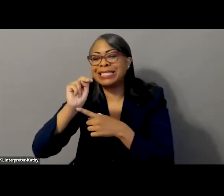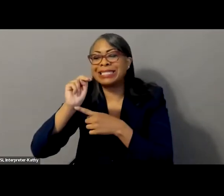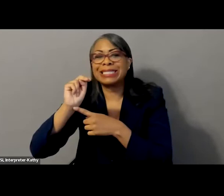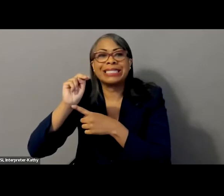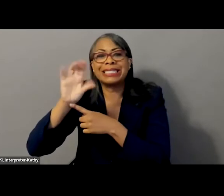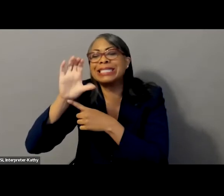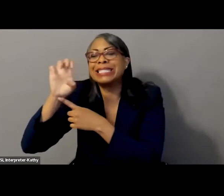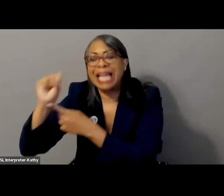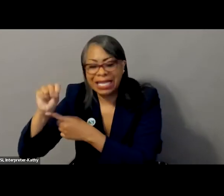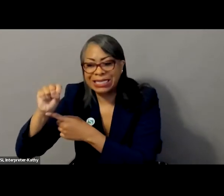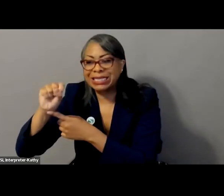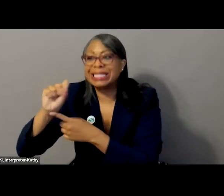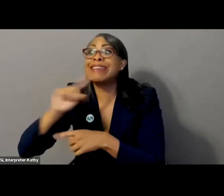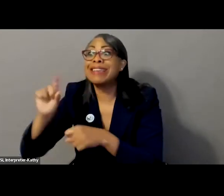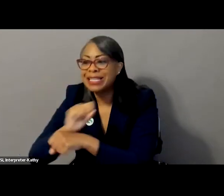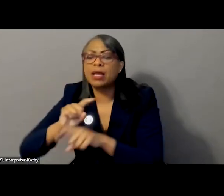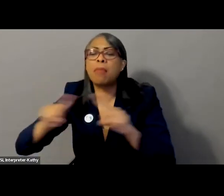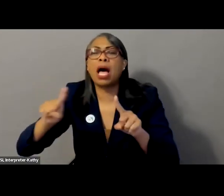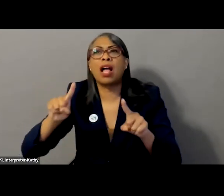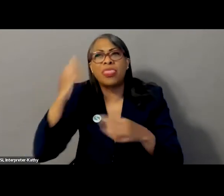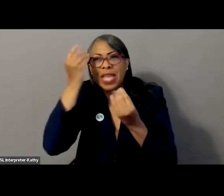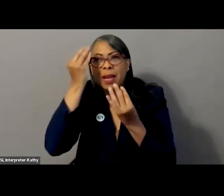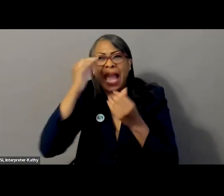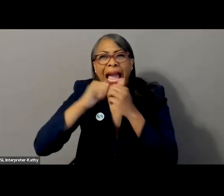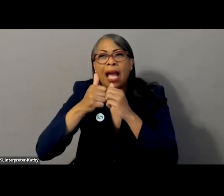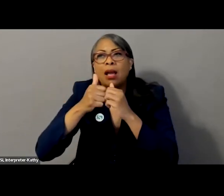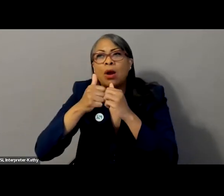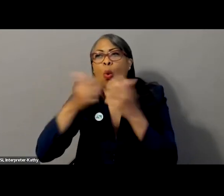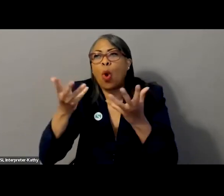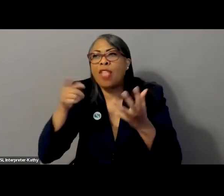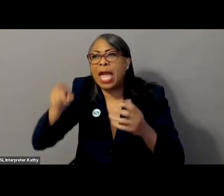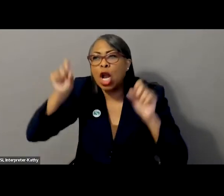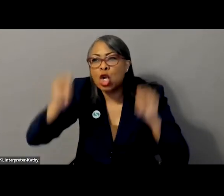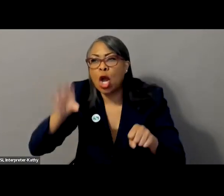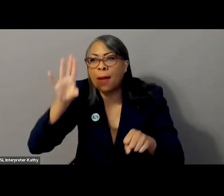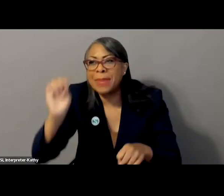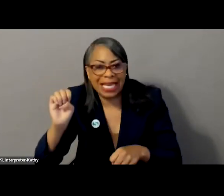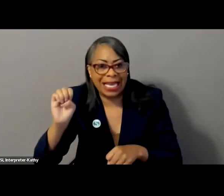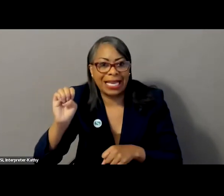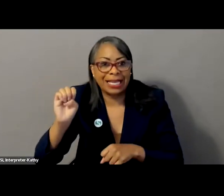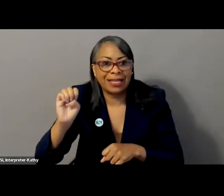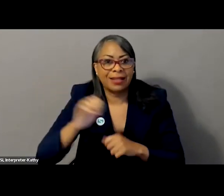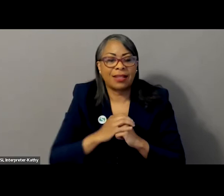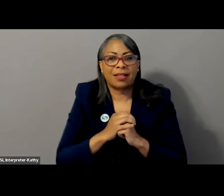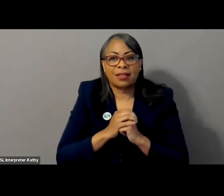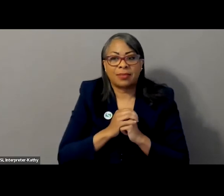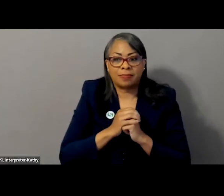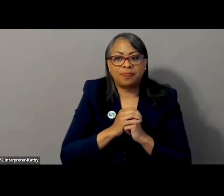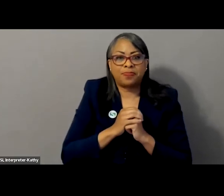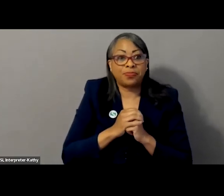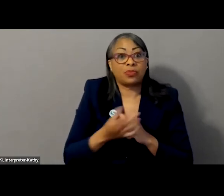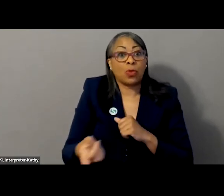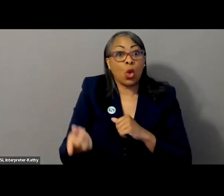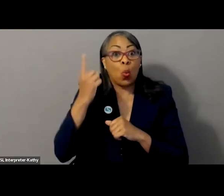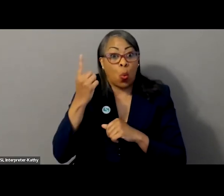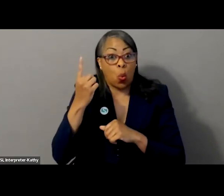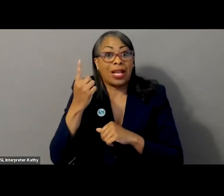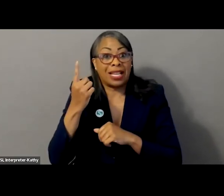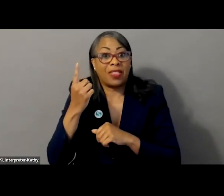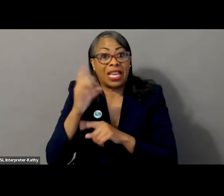NCES could be. Now, this wasn't entirely a fanciful exercise, because one of the conditions we